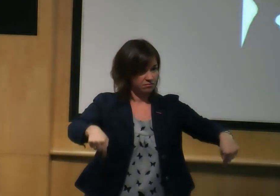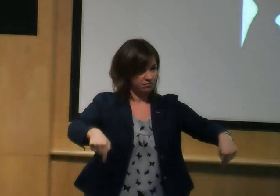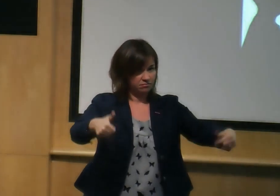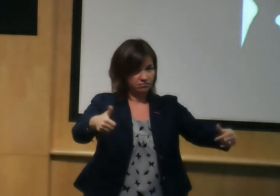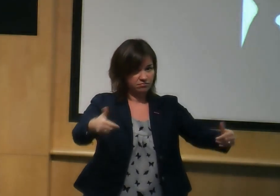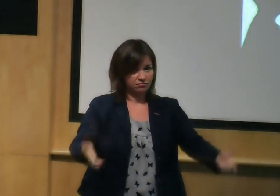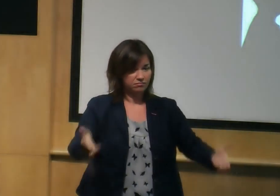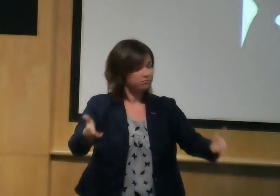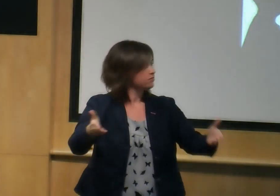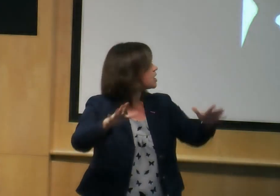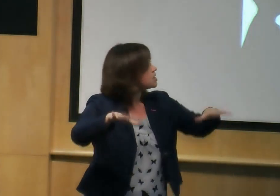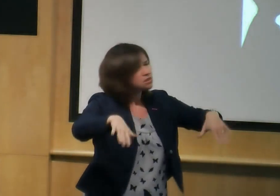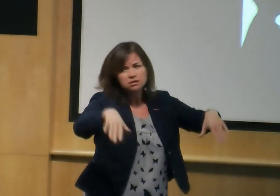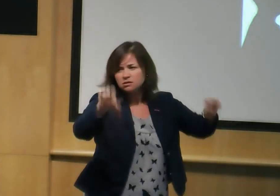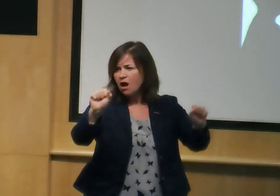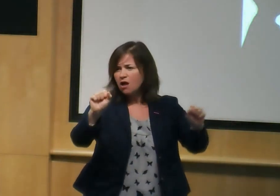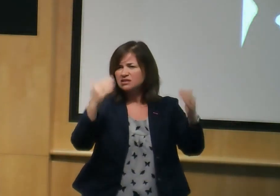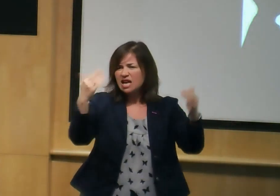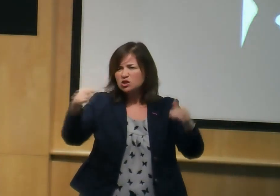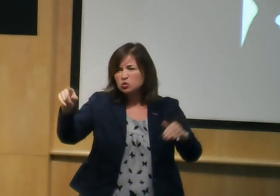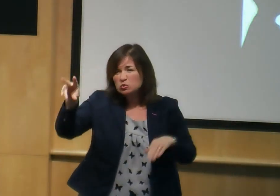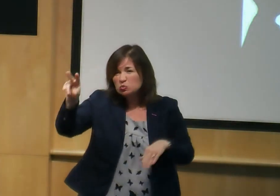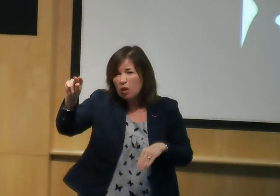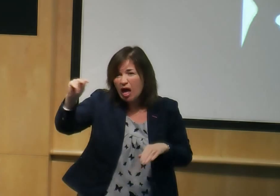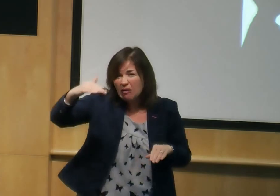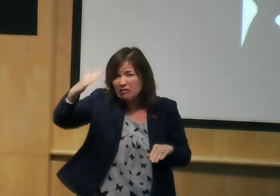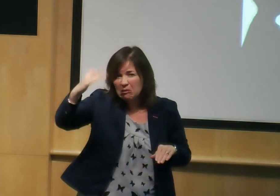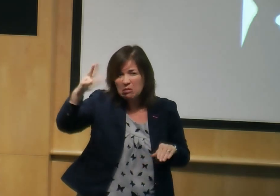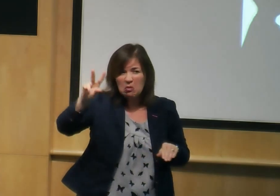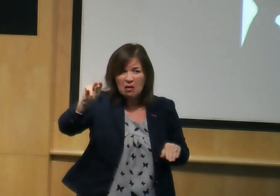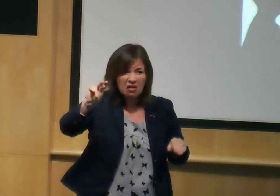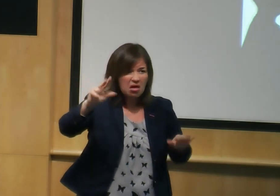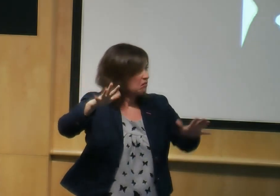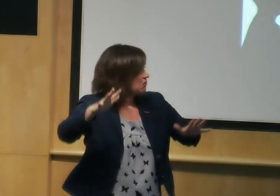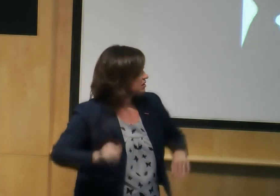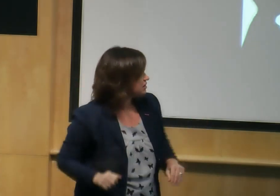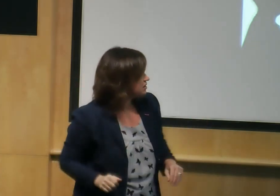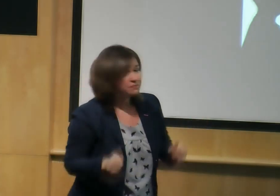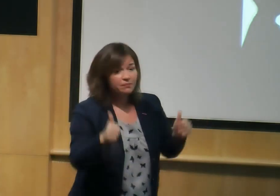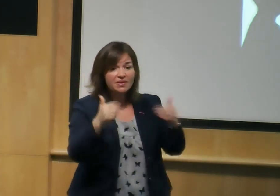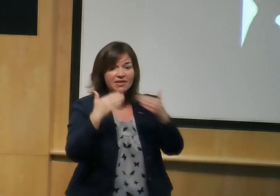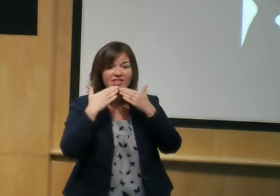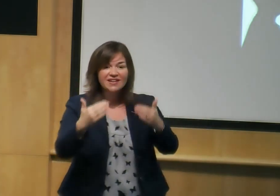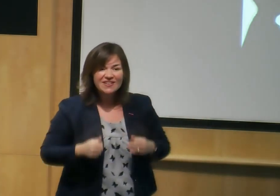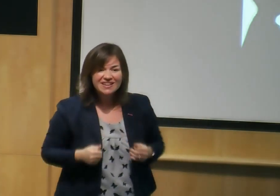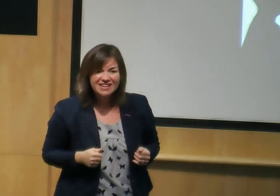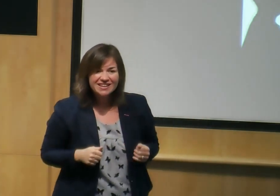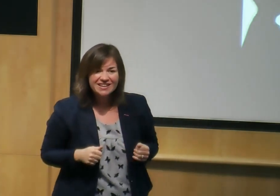legs. And I'll see you back for the French meeting around about 10 to 12. Thank you. For